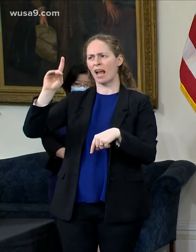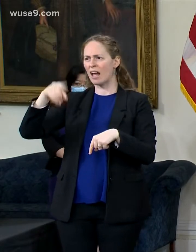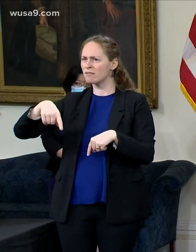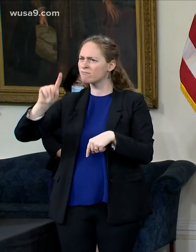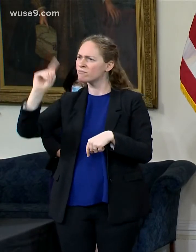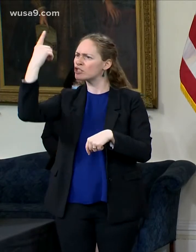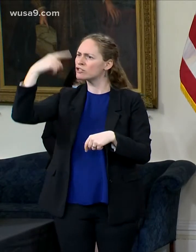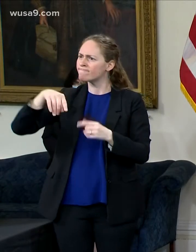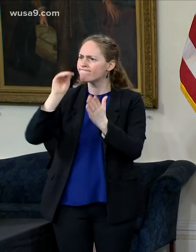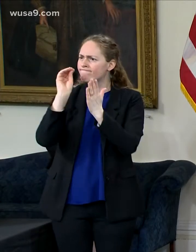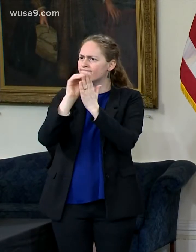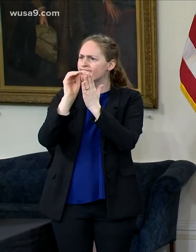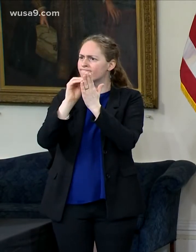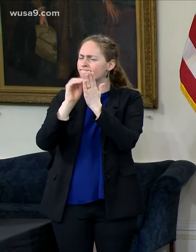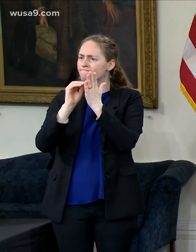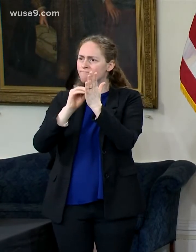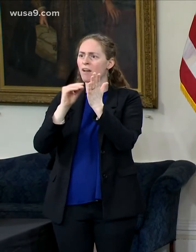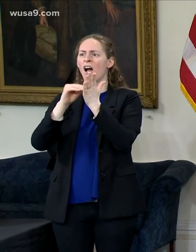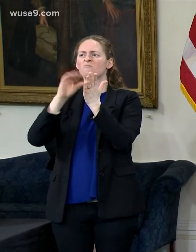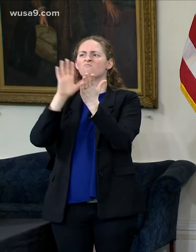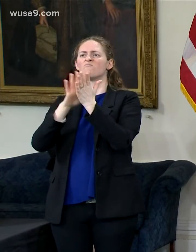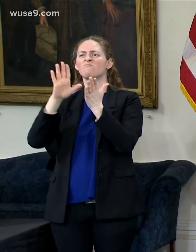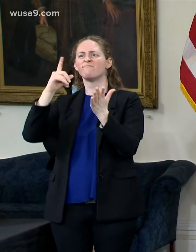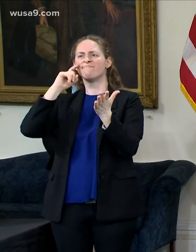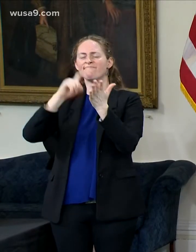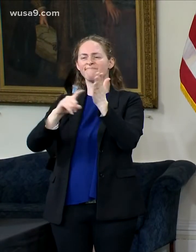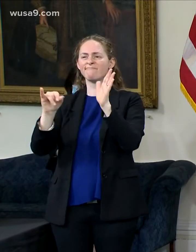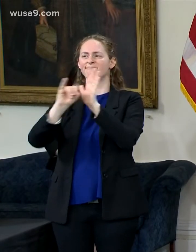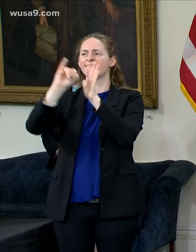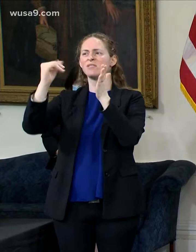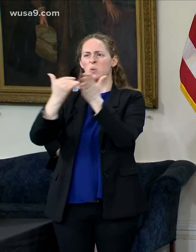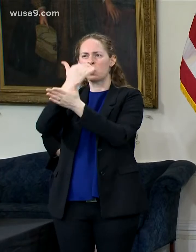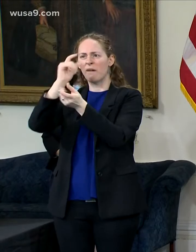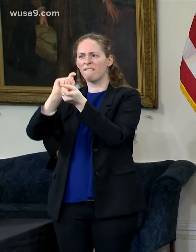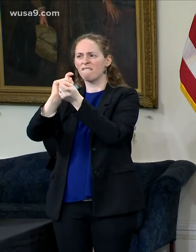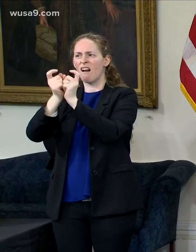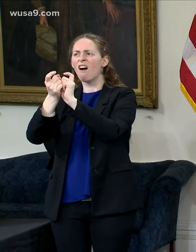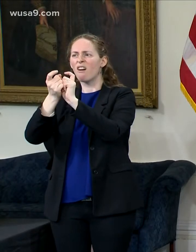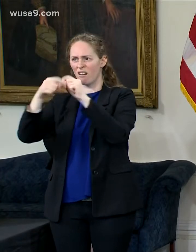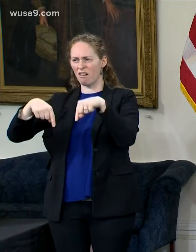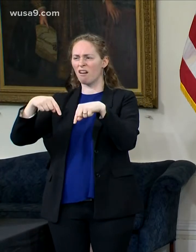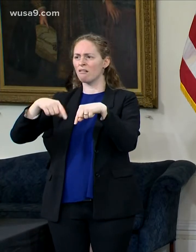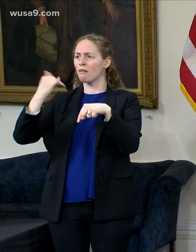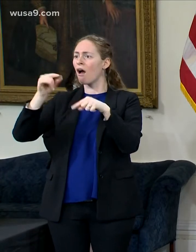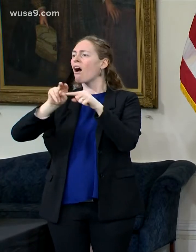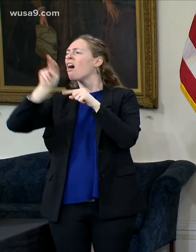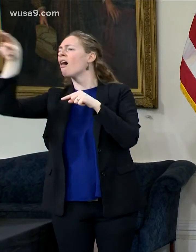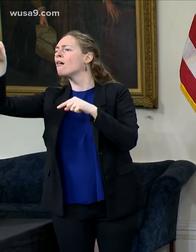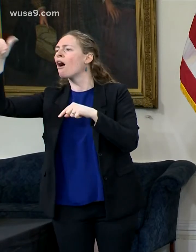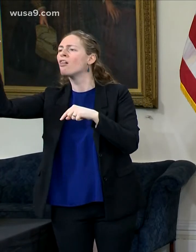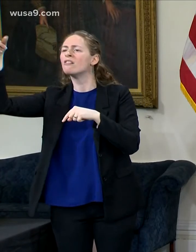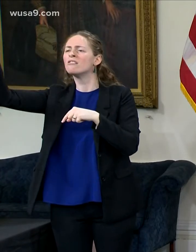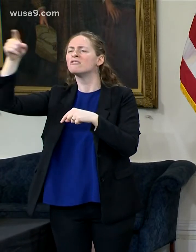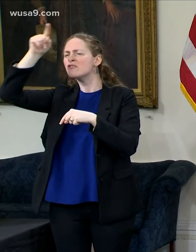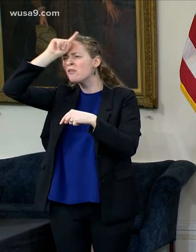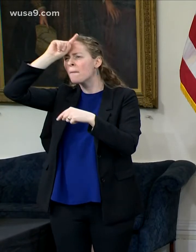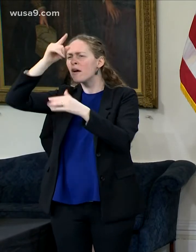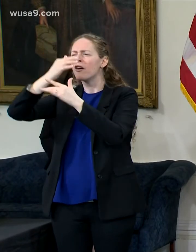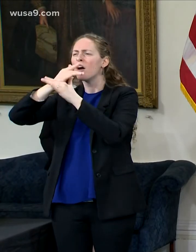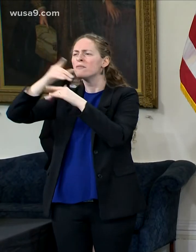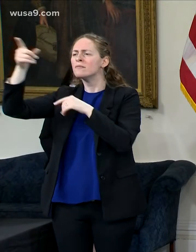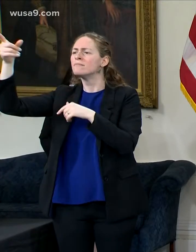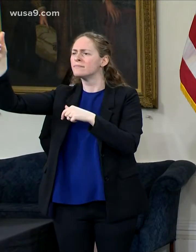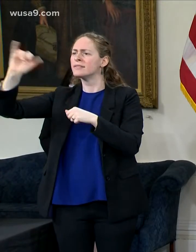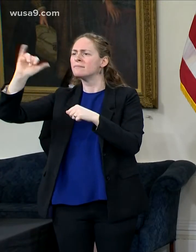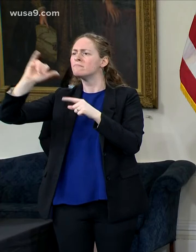program. And I know overseas, especially in Germany, there's a concern that the B.1.1.7 is about to overtake the initial